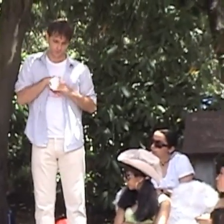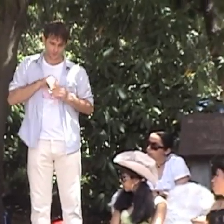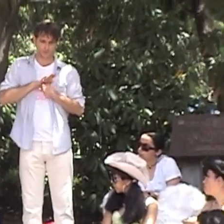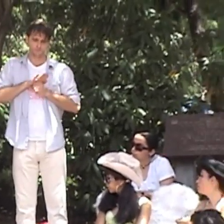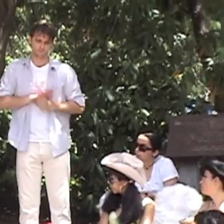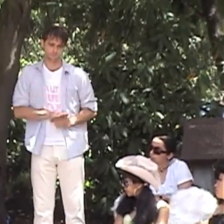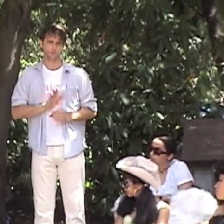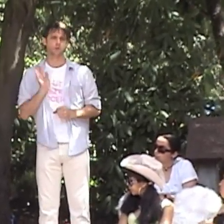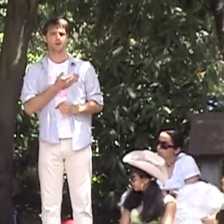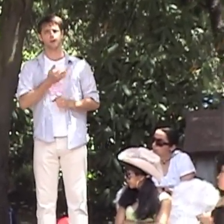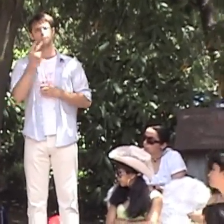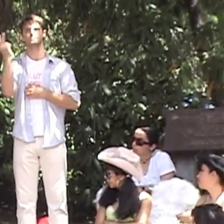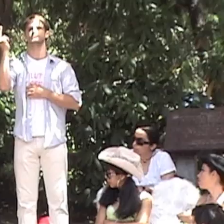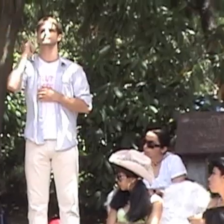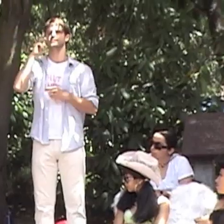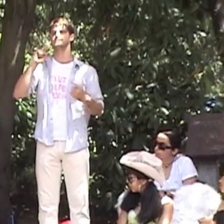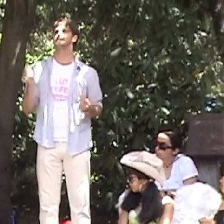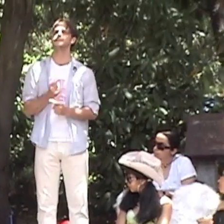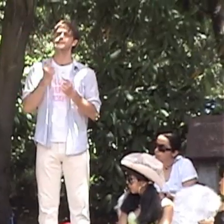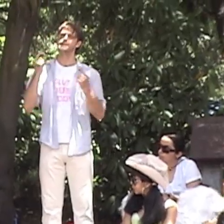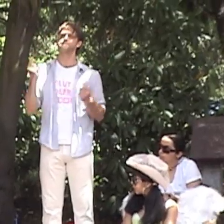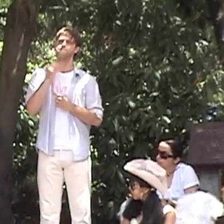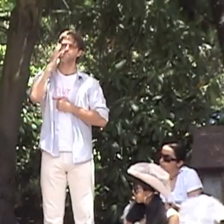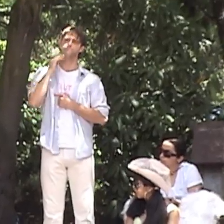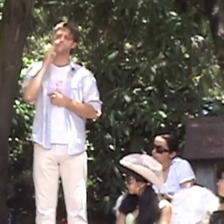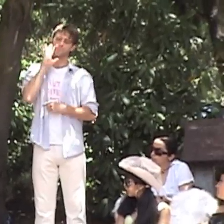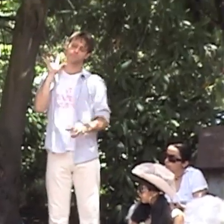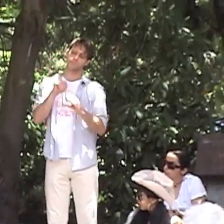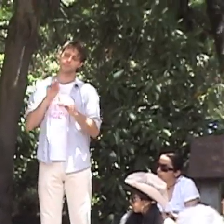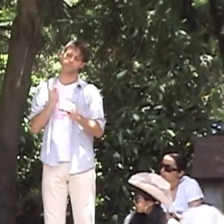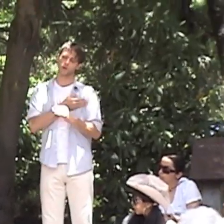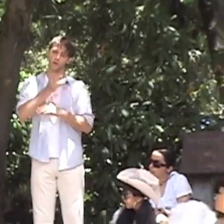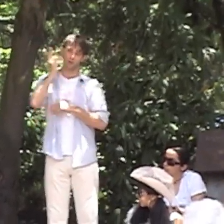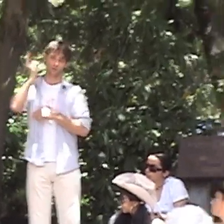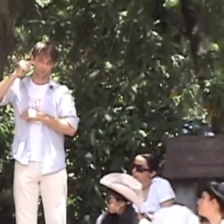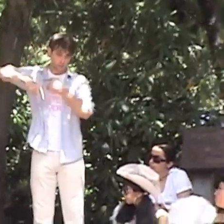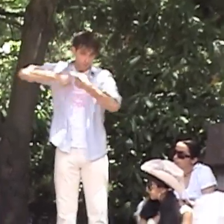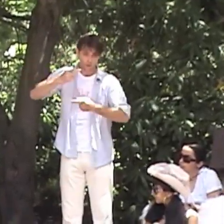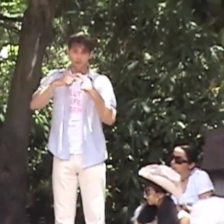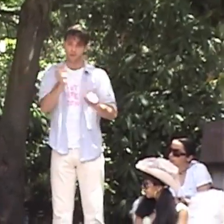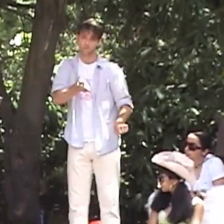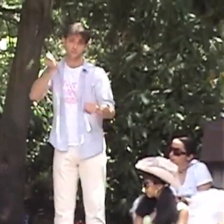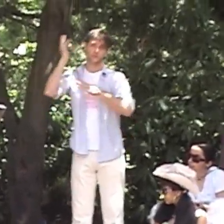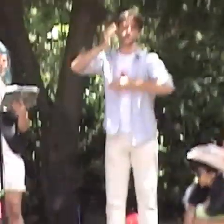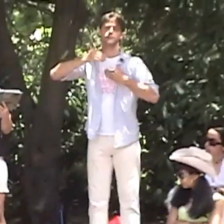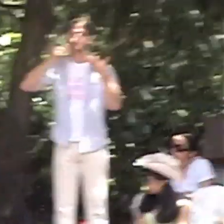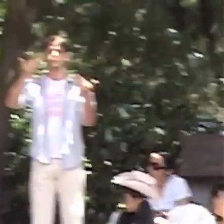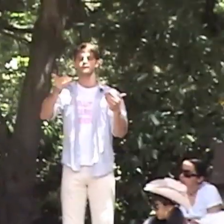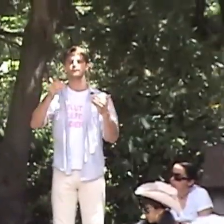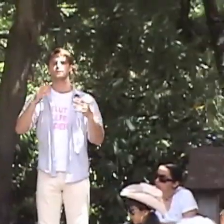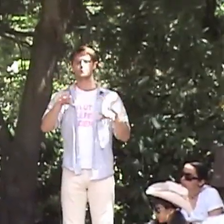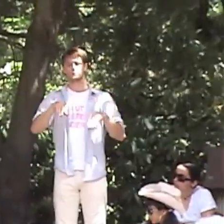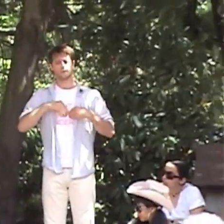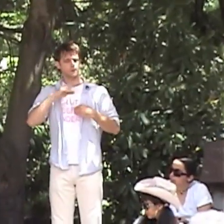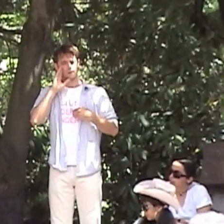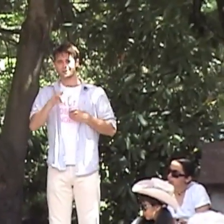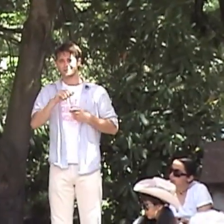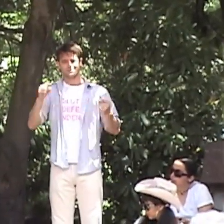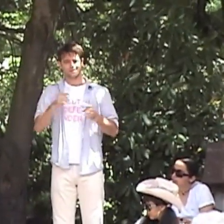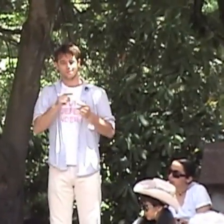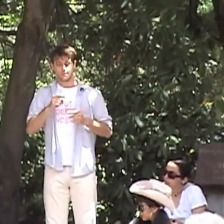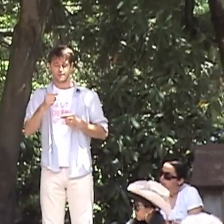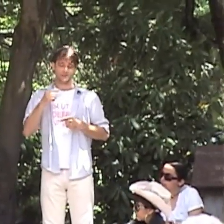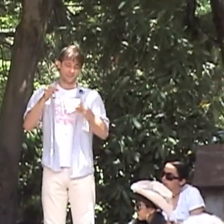our painful memories and experiences as a piece of our history, and then move on, knowing that pain does not define